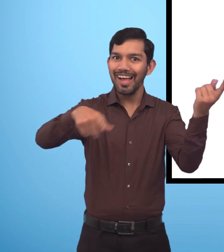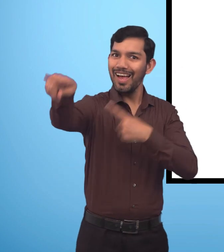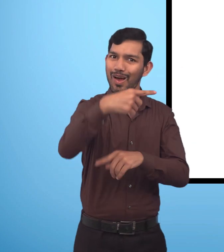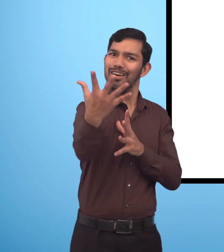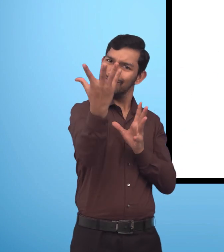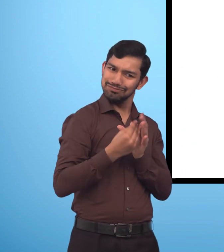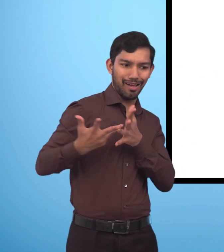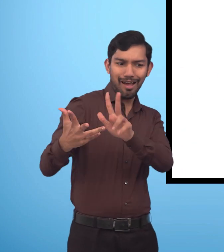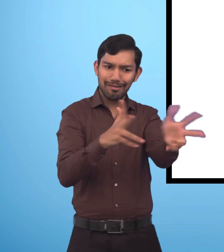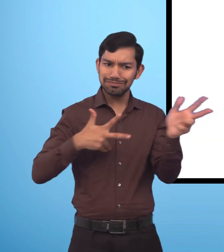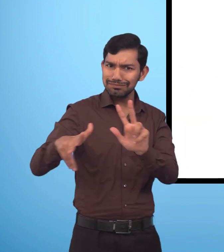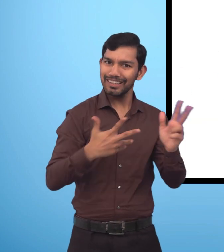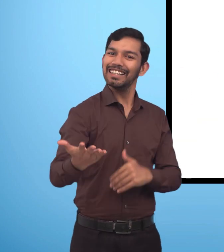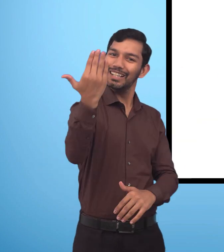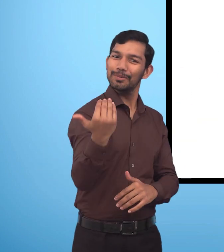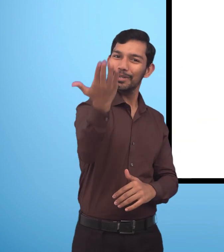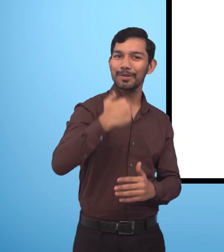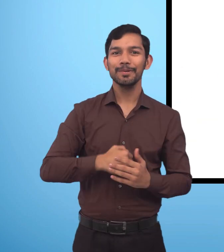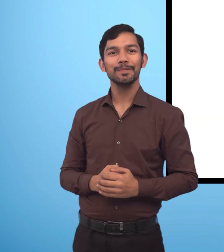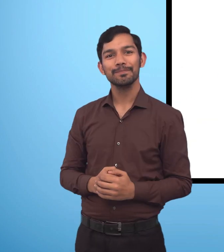Let us speak.